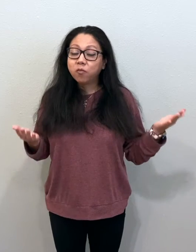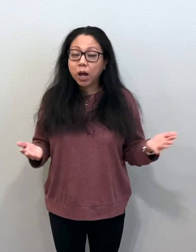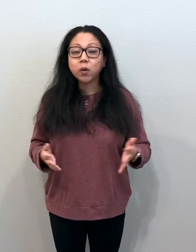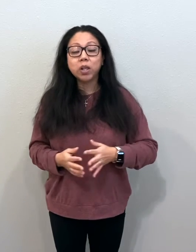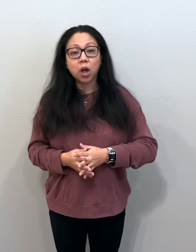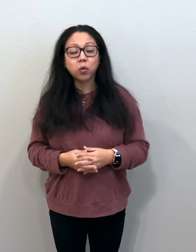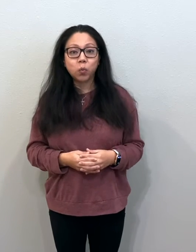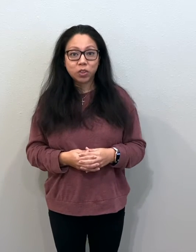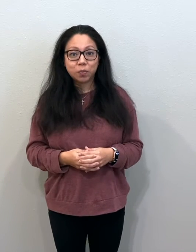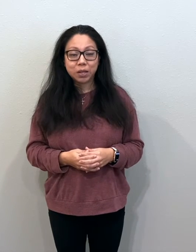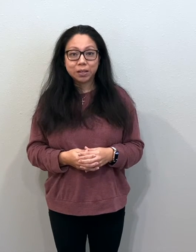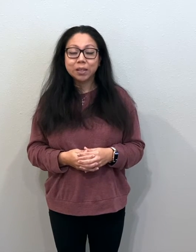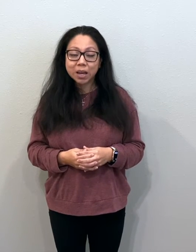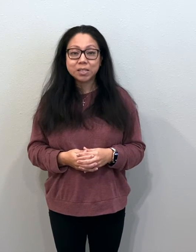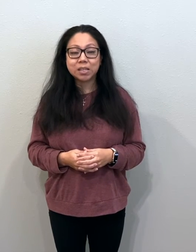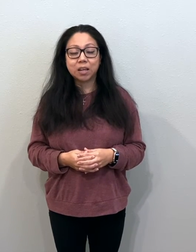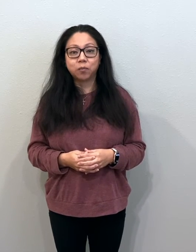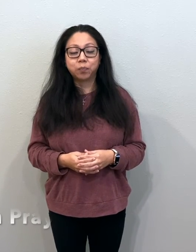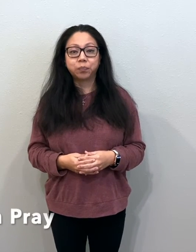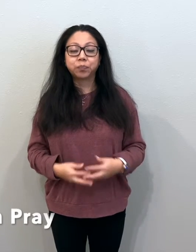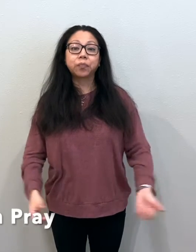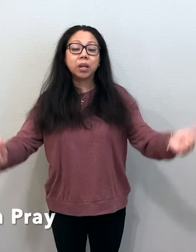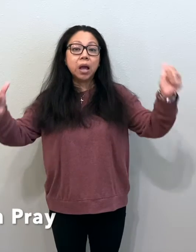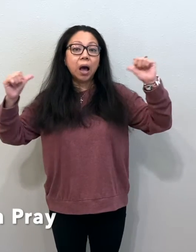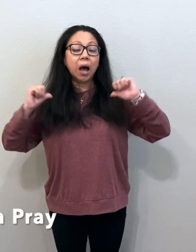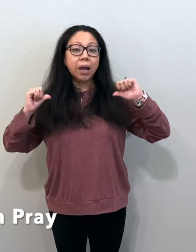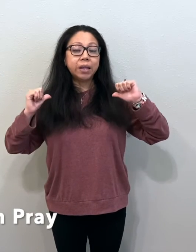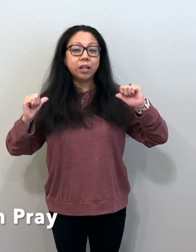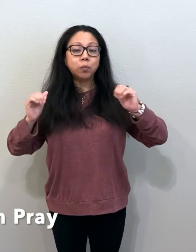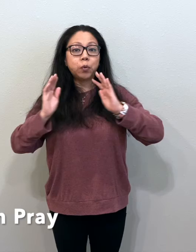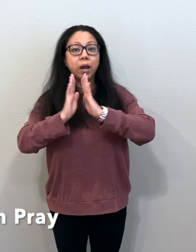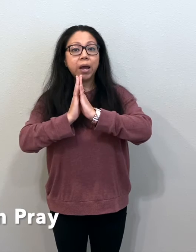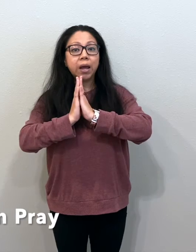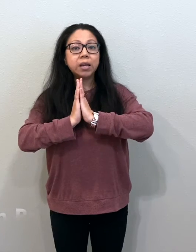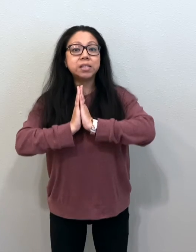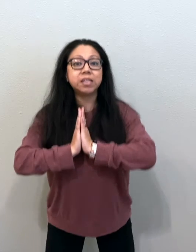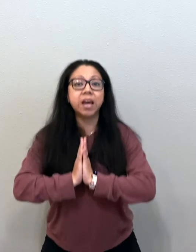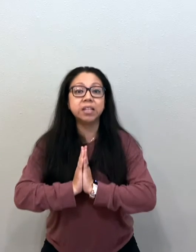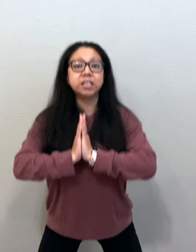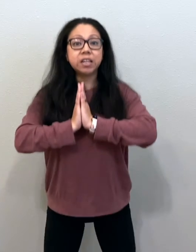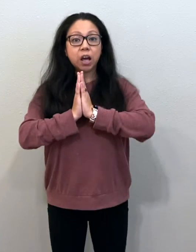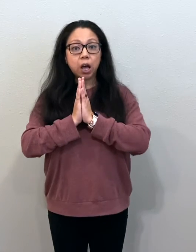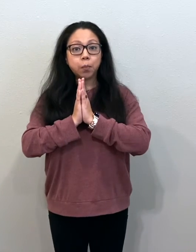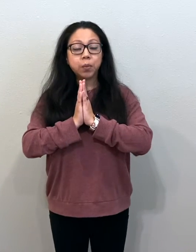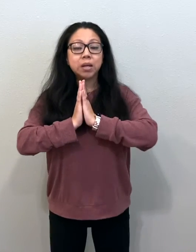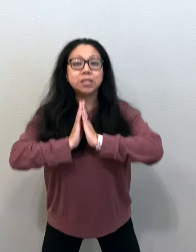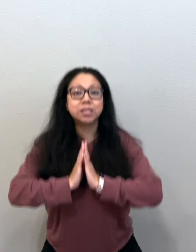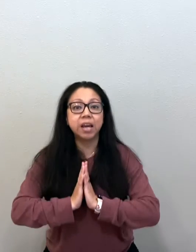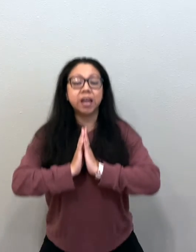follow along with me. Let's sing. I can pray standing up,